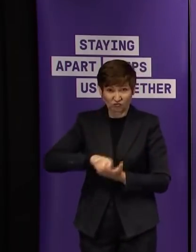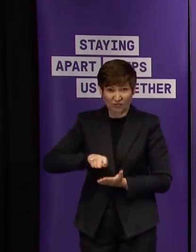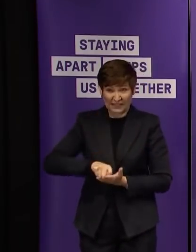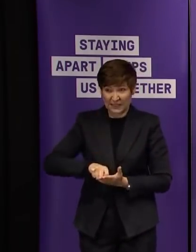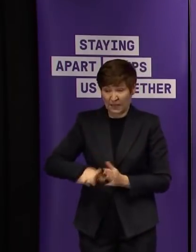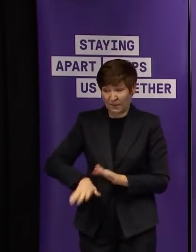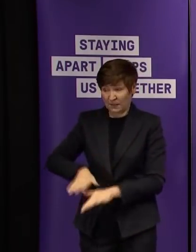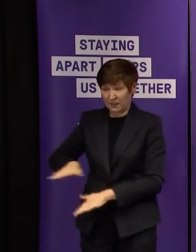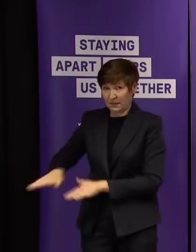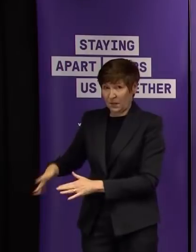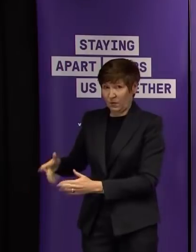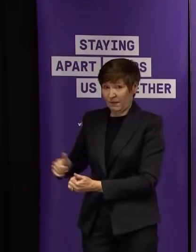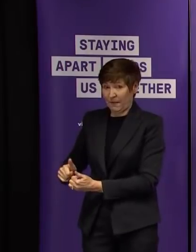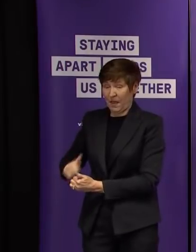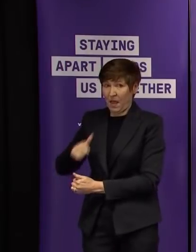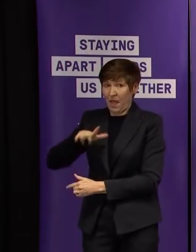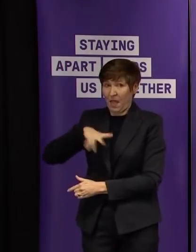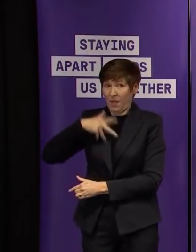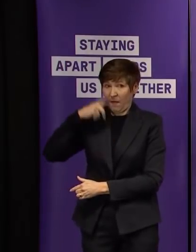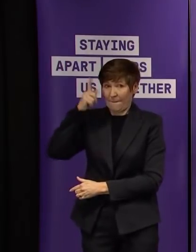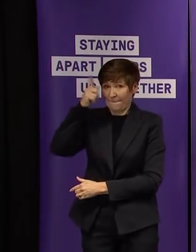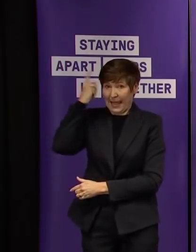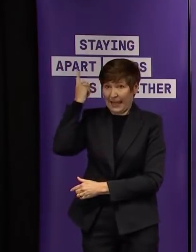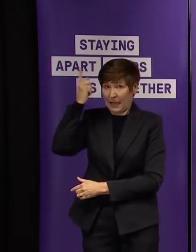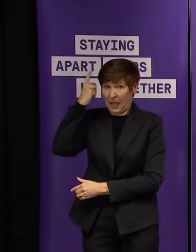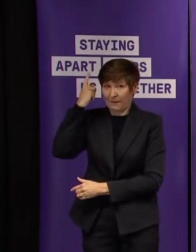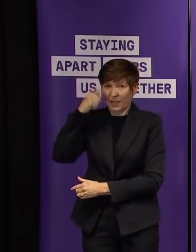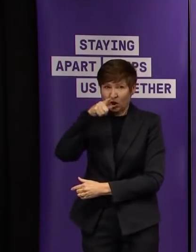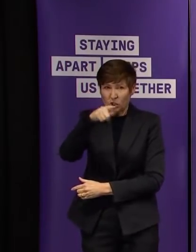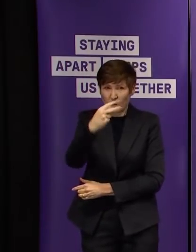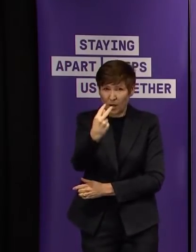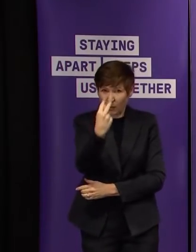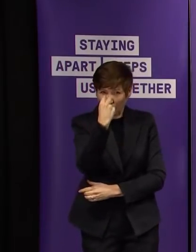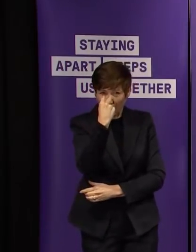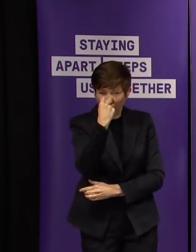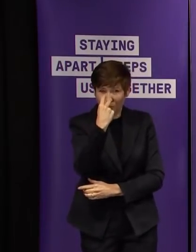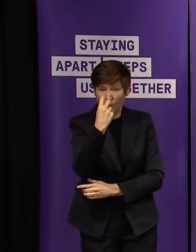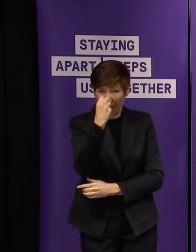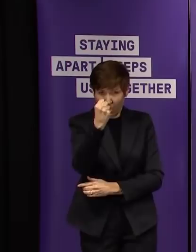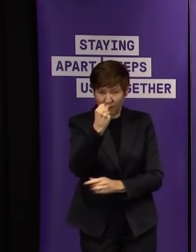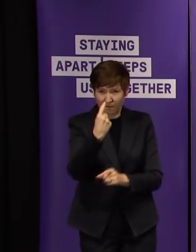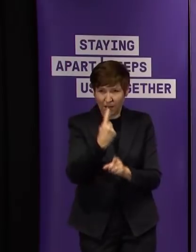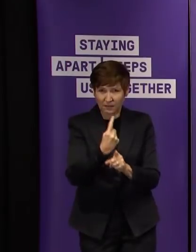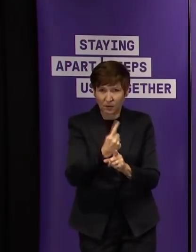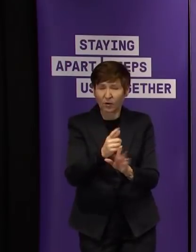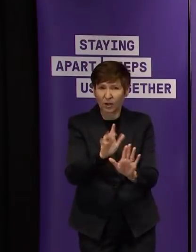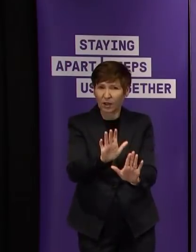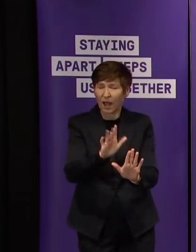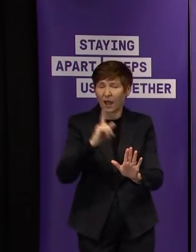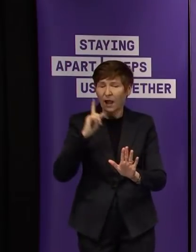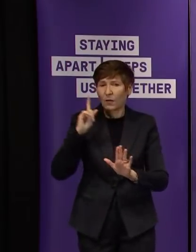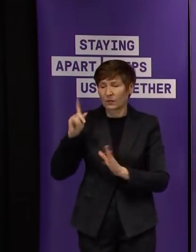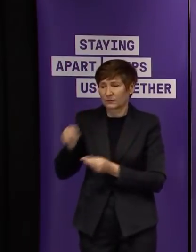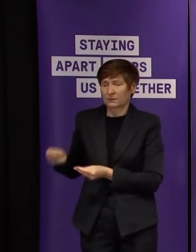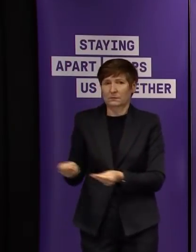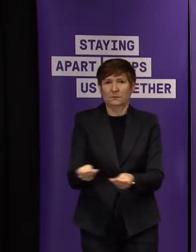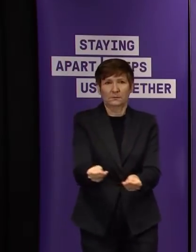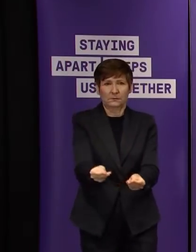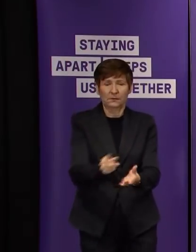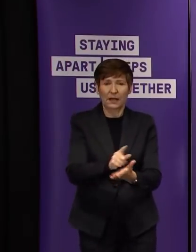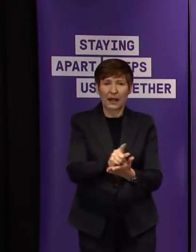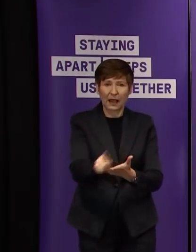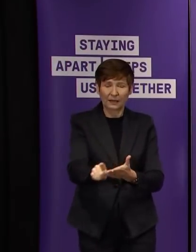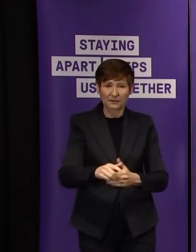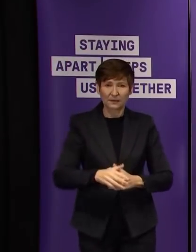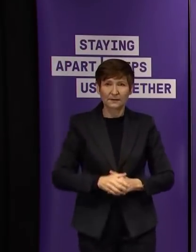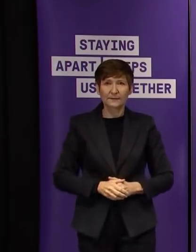front of me and I don't want to make it up because people will read it very carefully, as they should. Premier, business is already saying that they're really